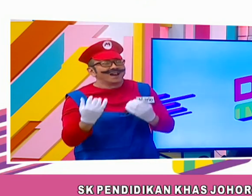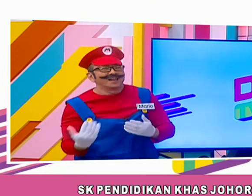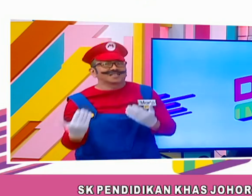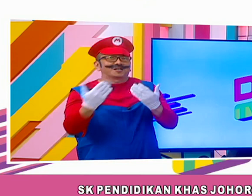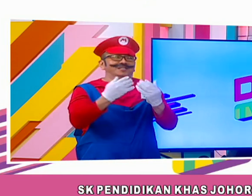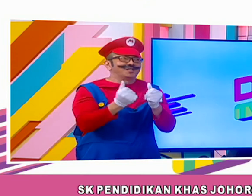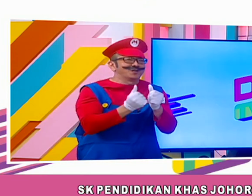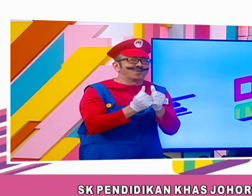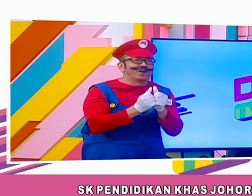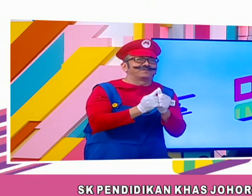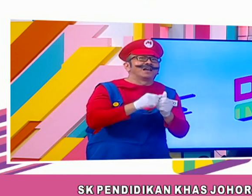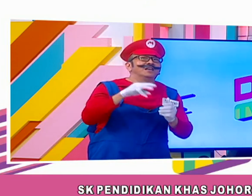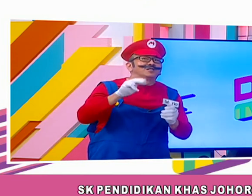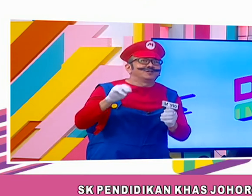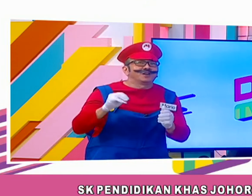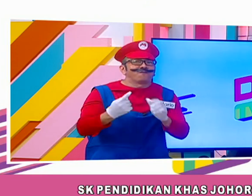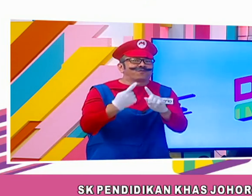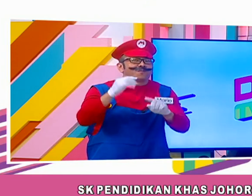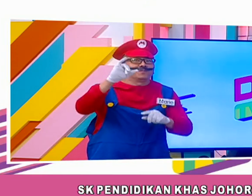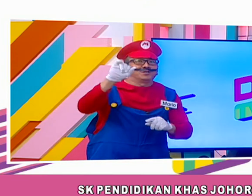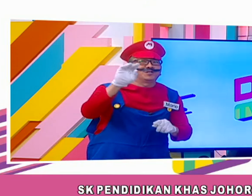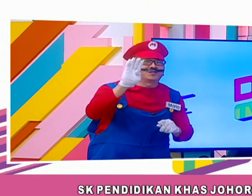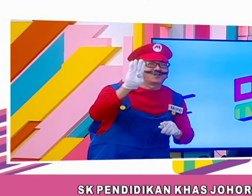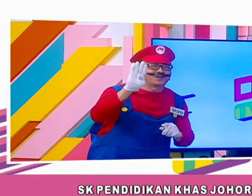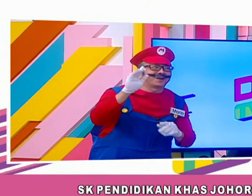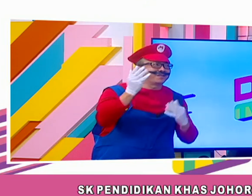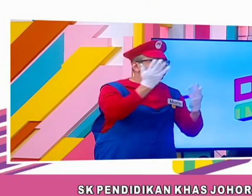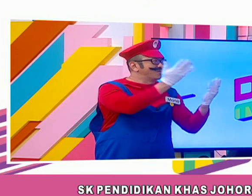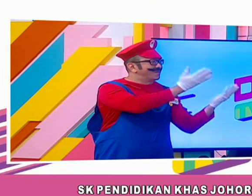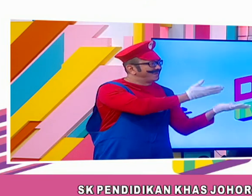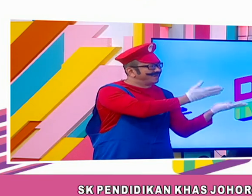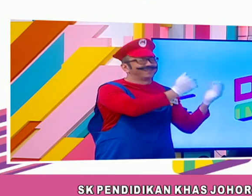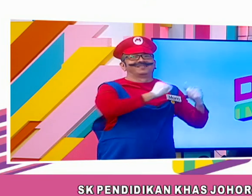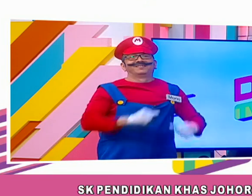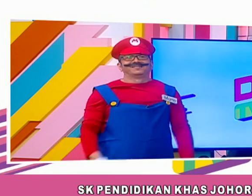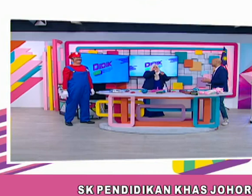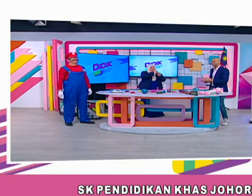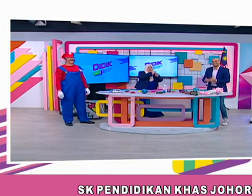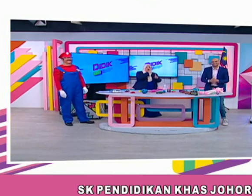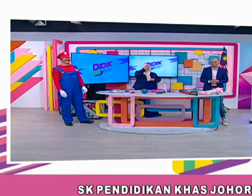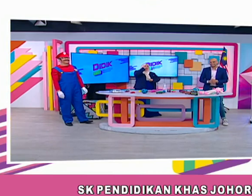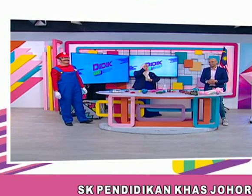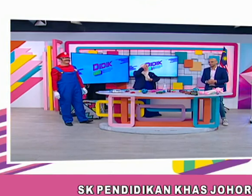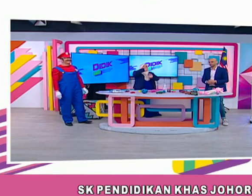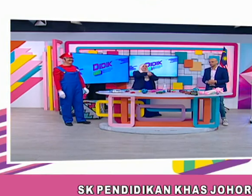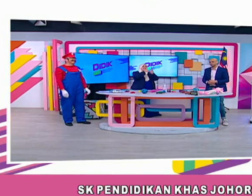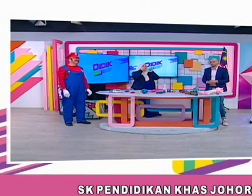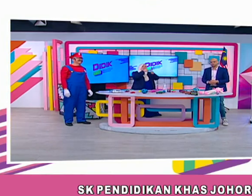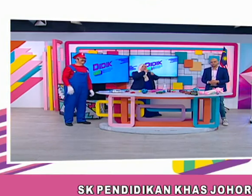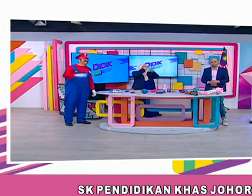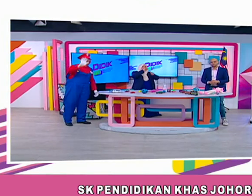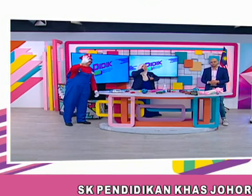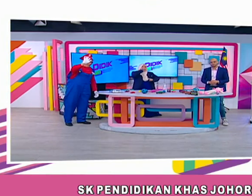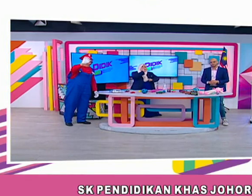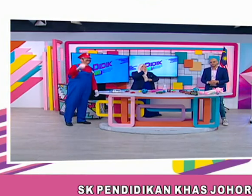now let's continue with student from Johor Bahru. Yes! From SK